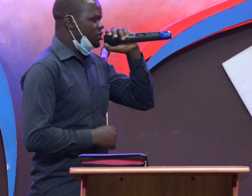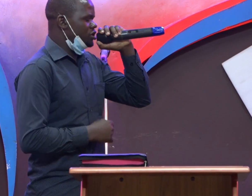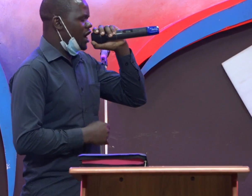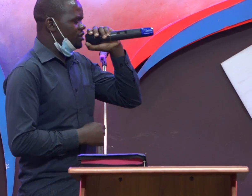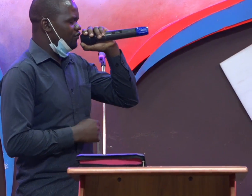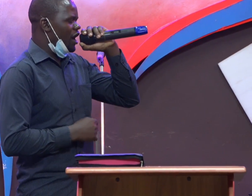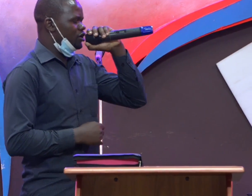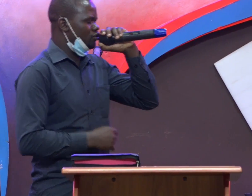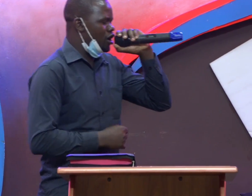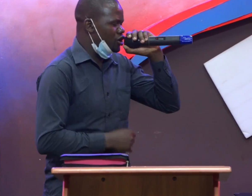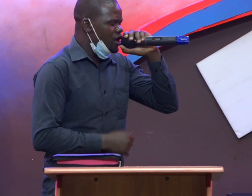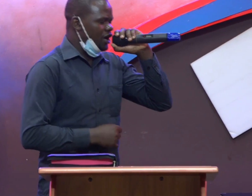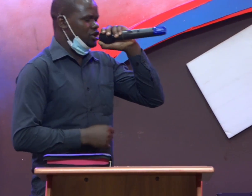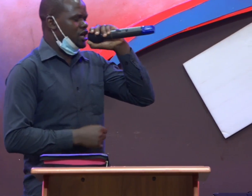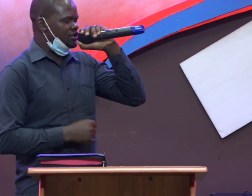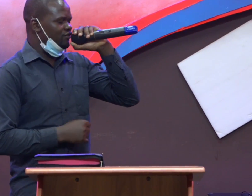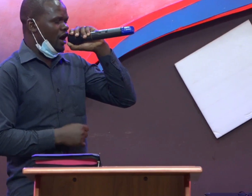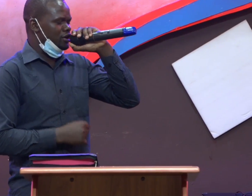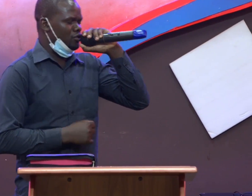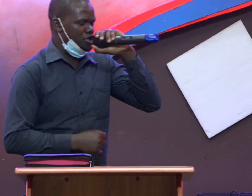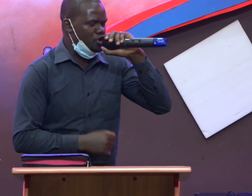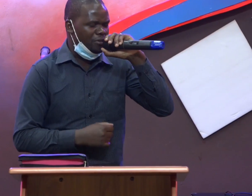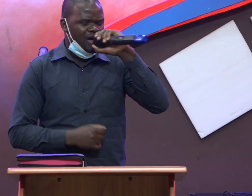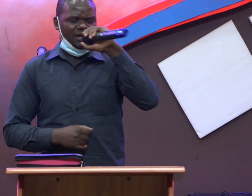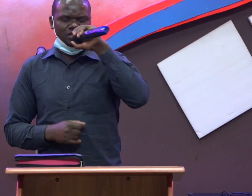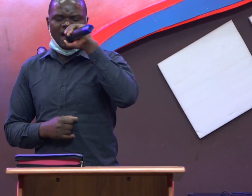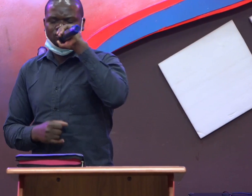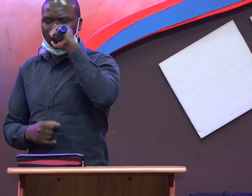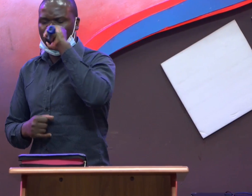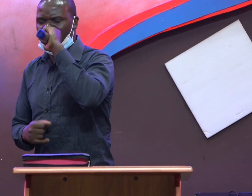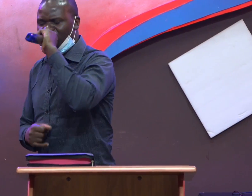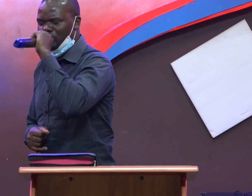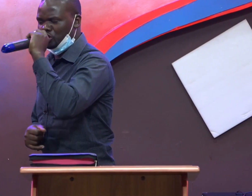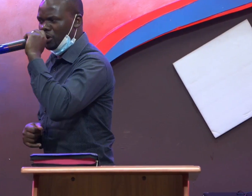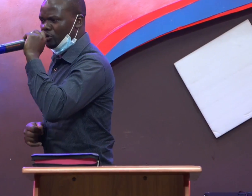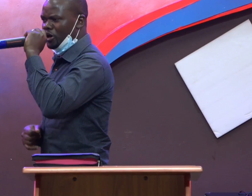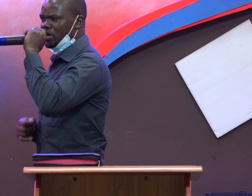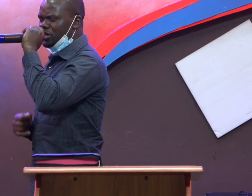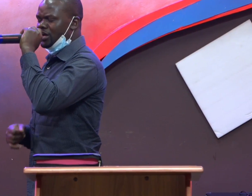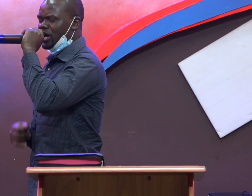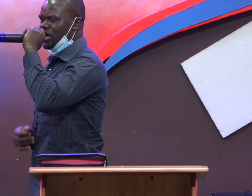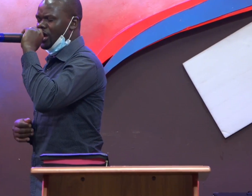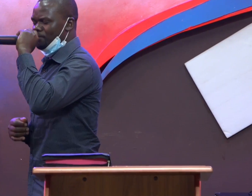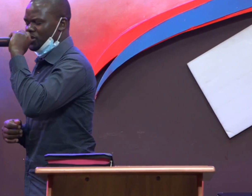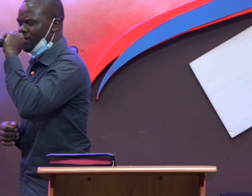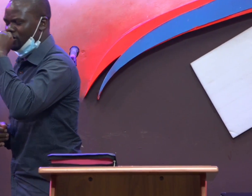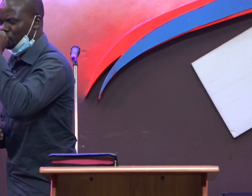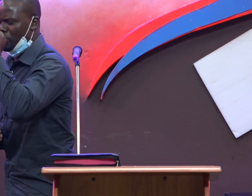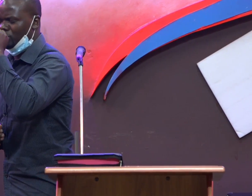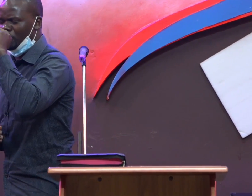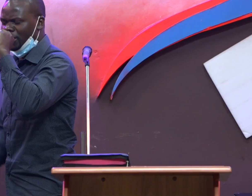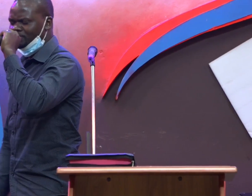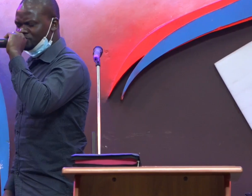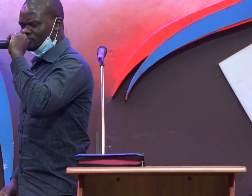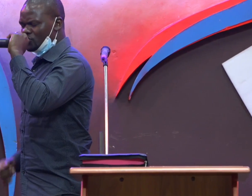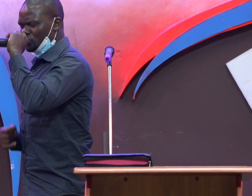word. I need that divine grace. I need that divine wisdom. I need that secret, heavenly King of glory, that can help me, heavenly King